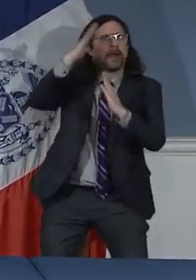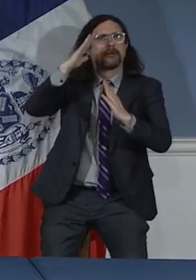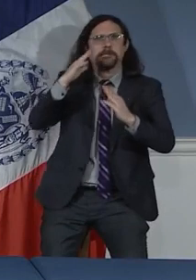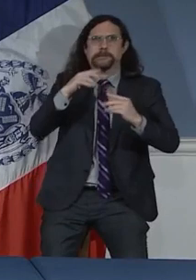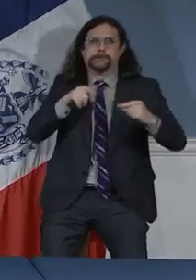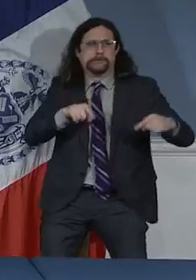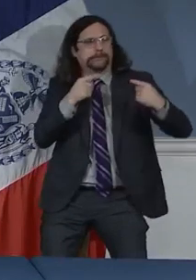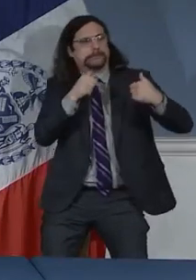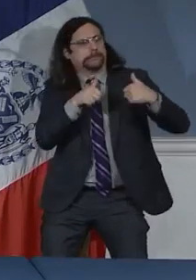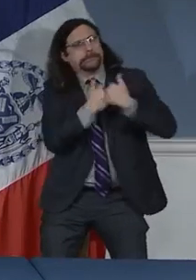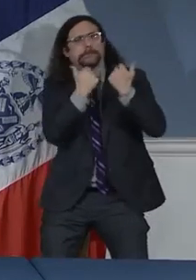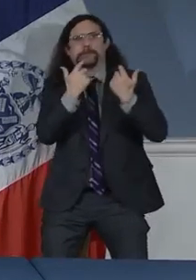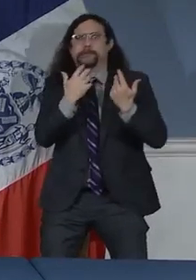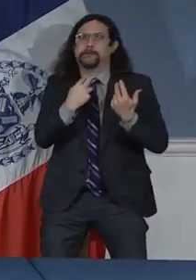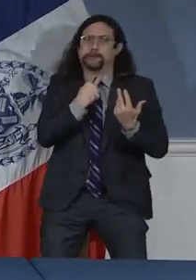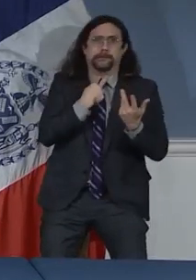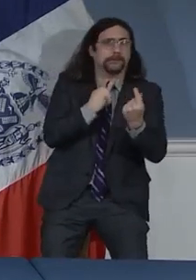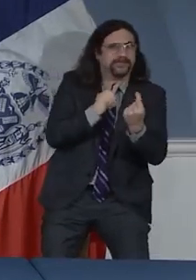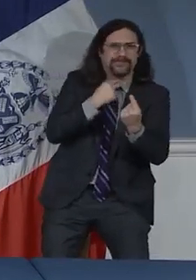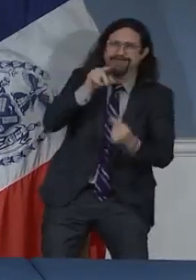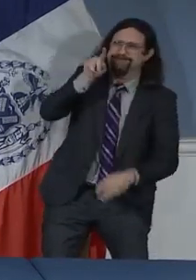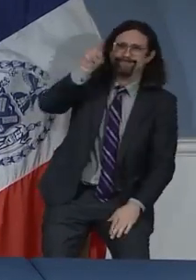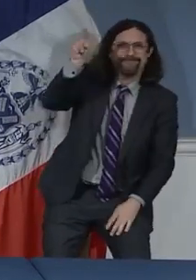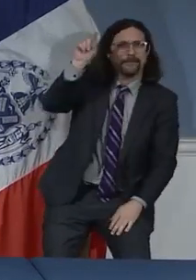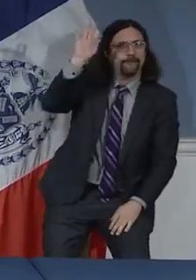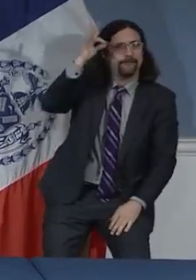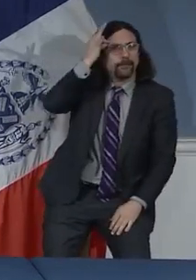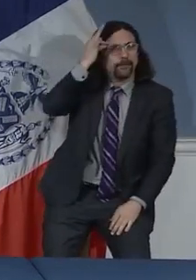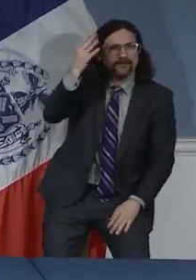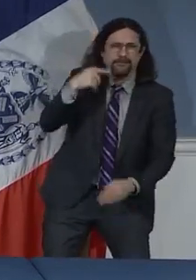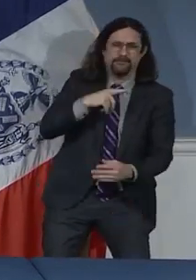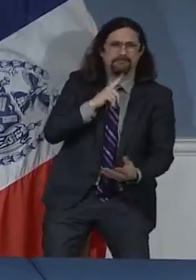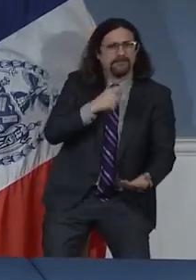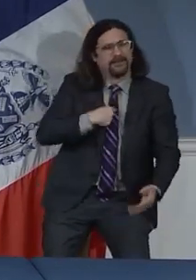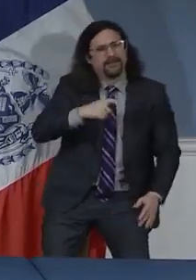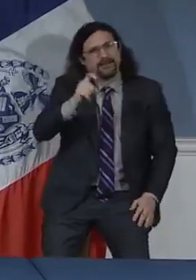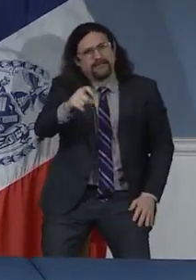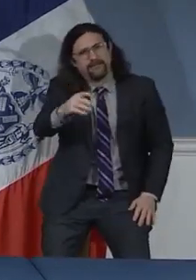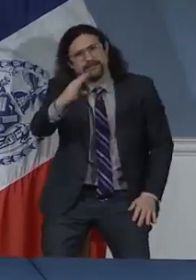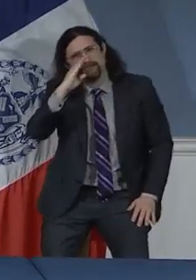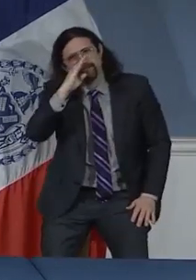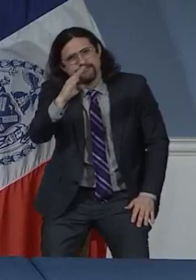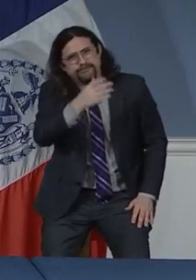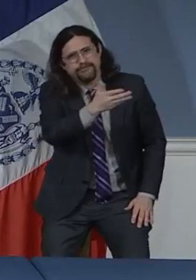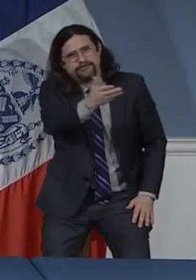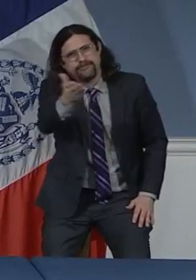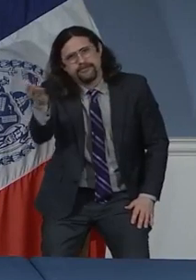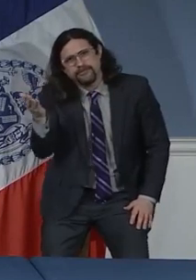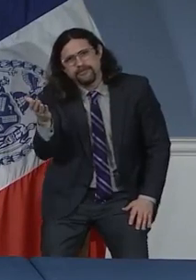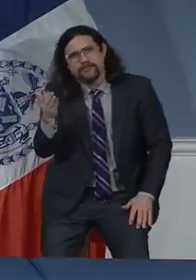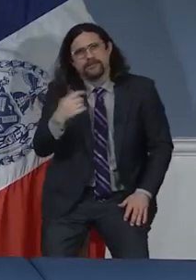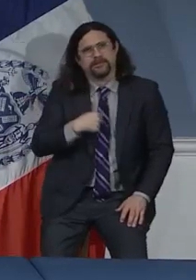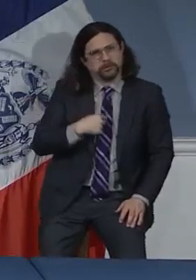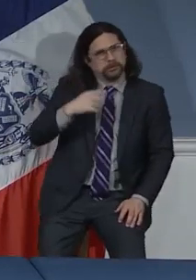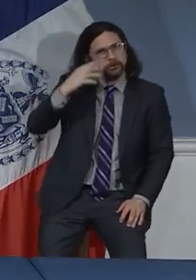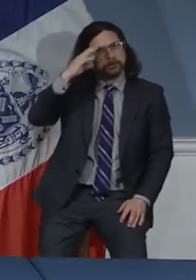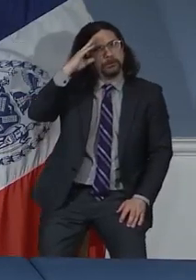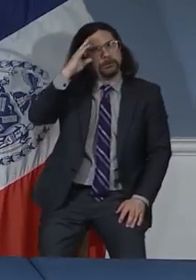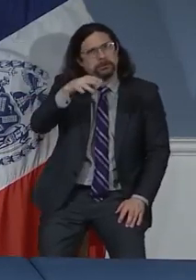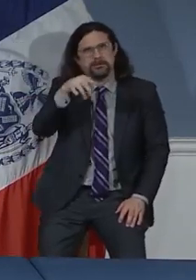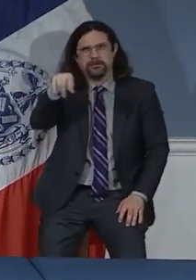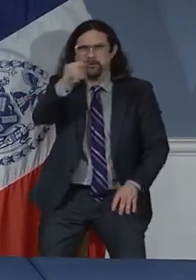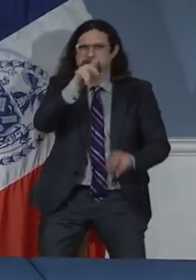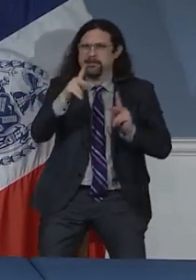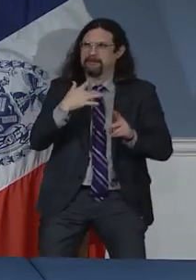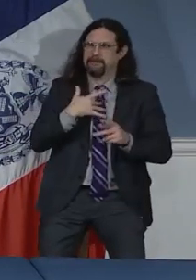everyone who's dealing with this confusion and these challenges, I feel it, my family feels it just like you. We're all trying to make